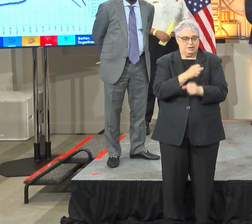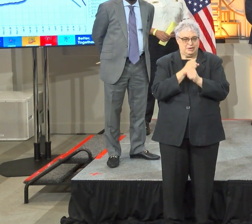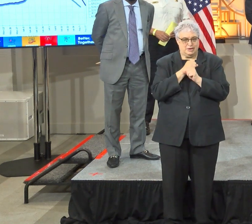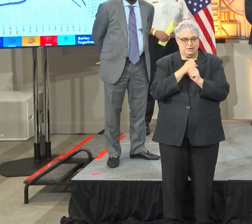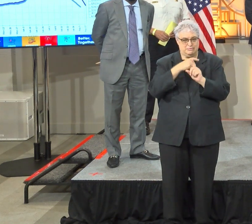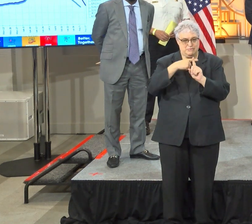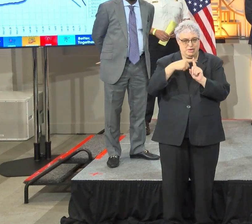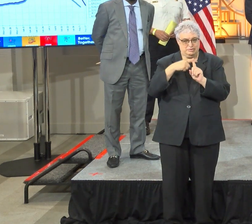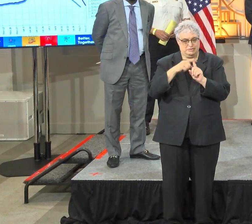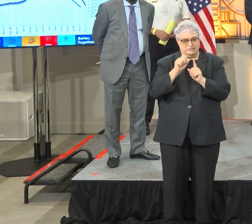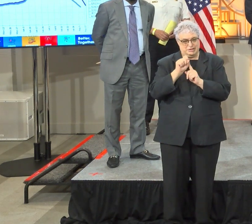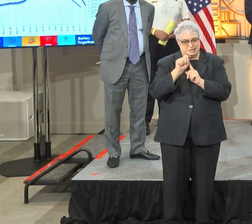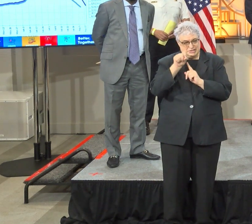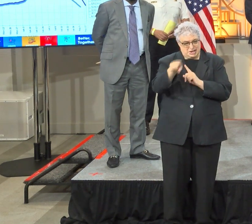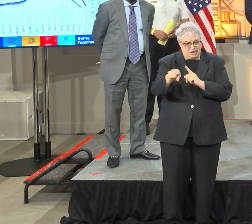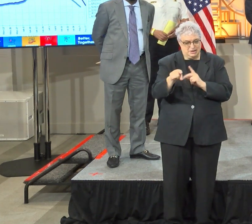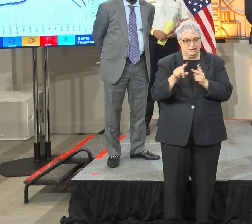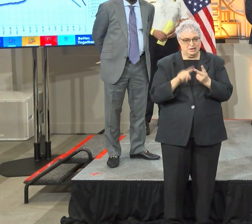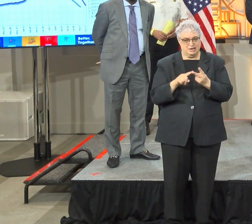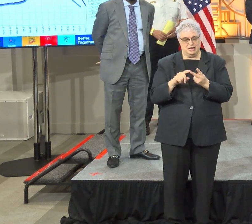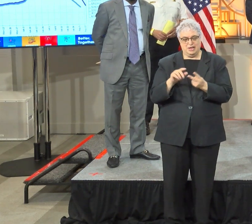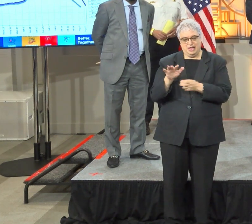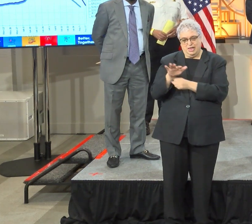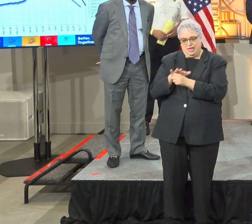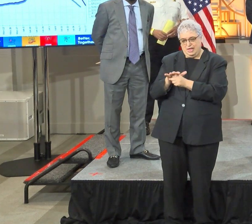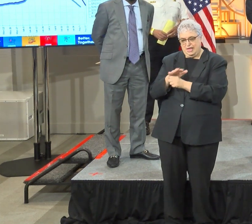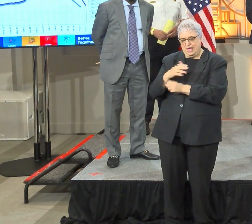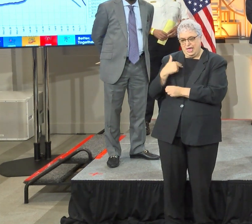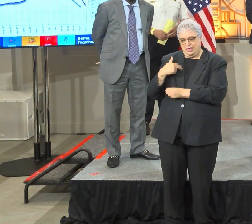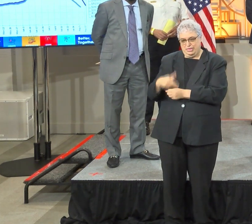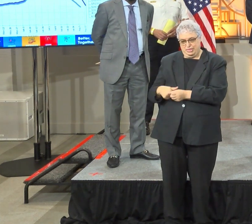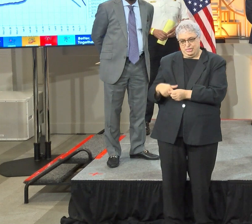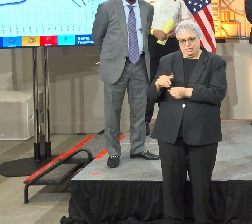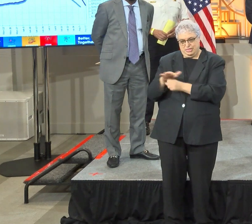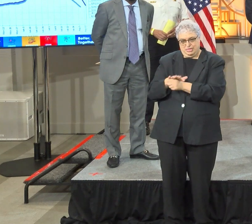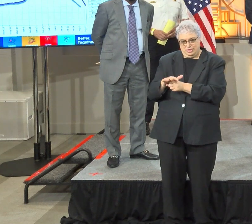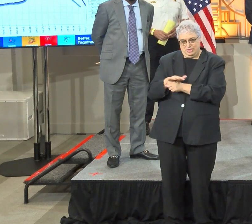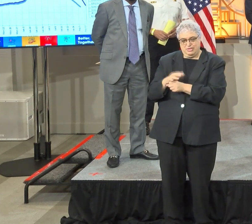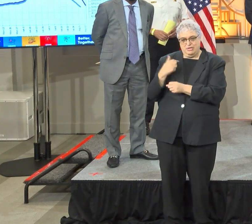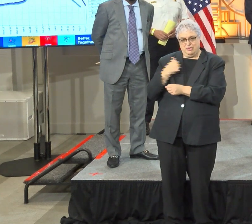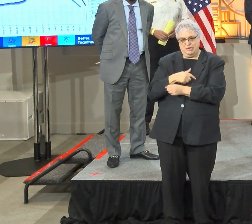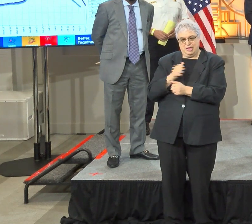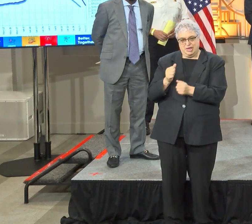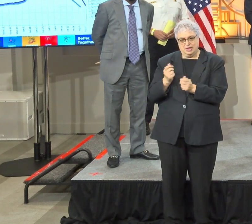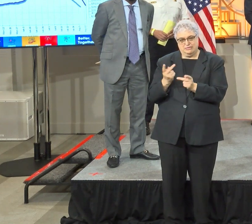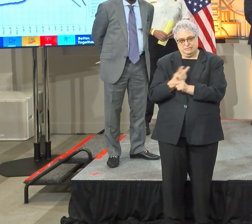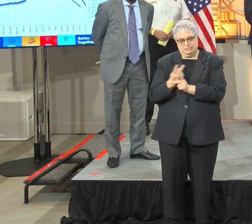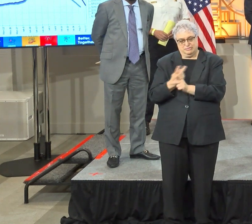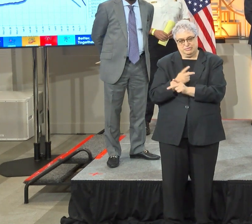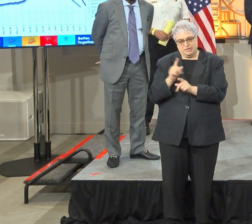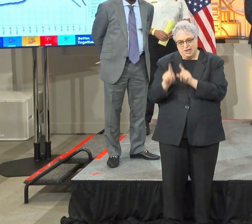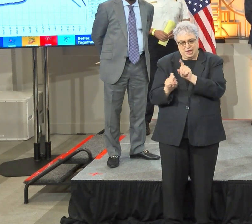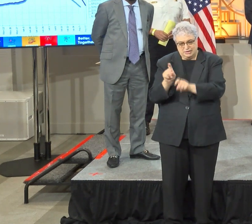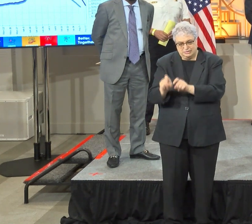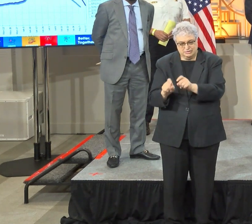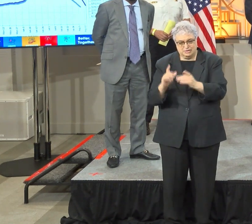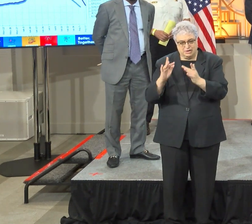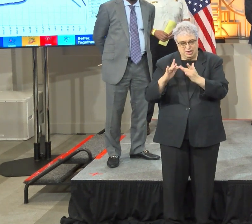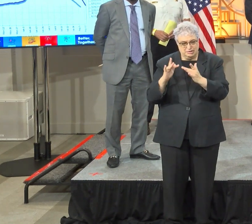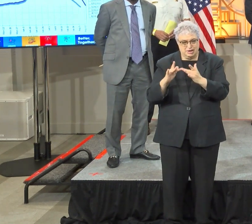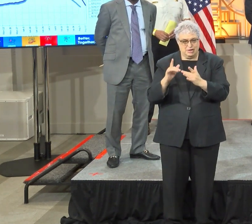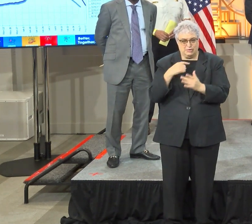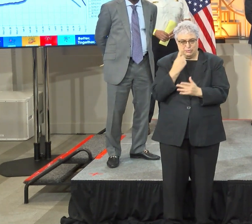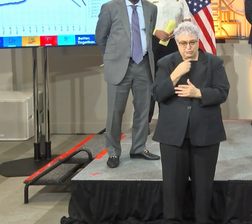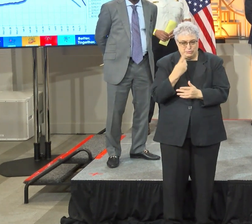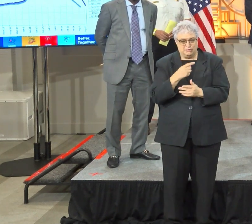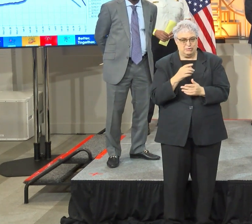result as quick as possible, but also that the local health department get that test result so that we can begin our case investigation and contact tracing.